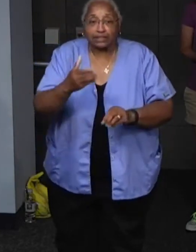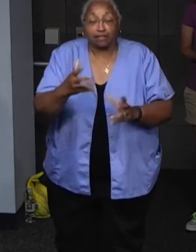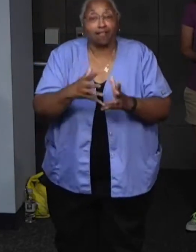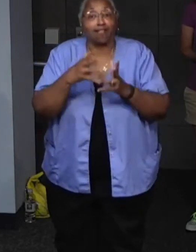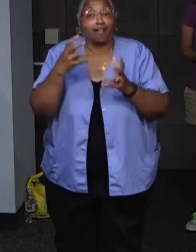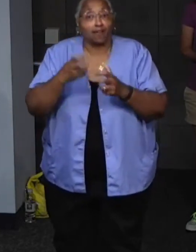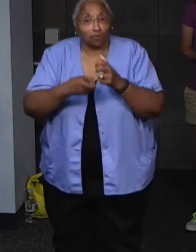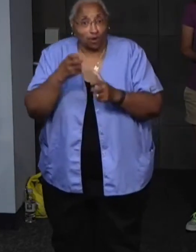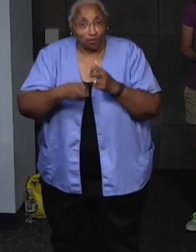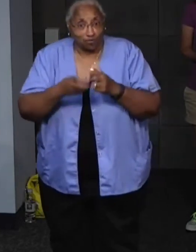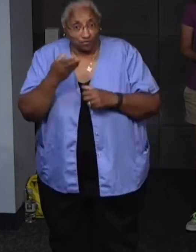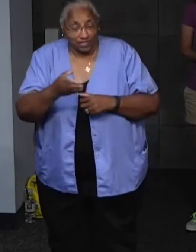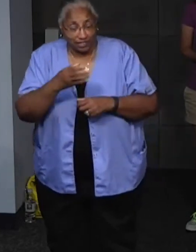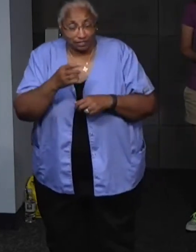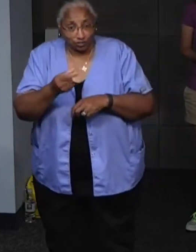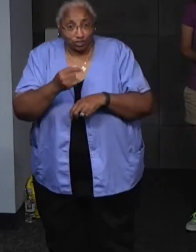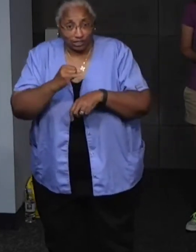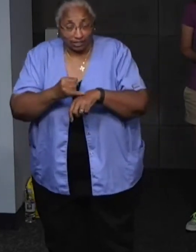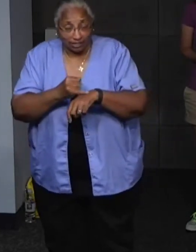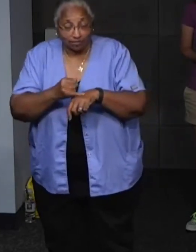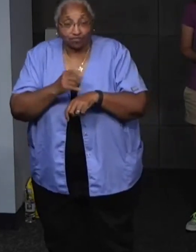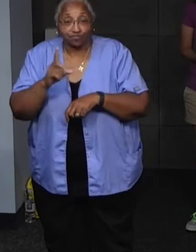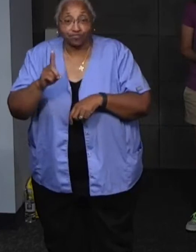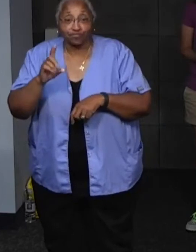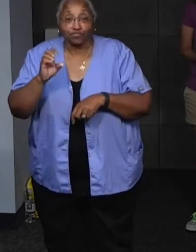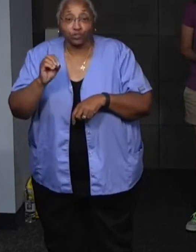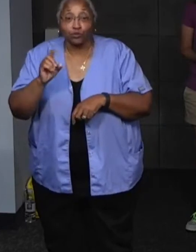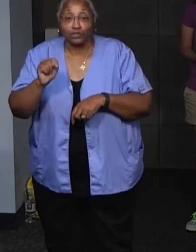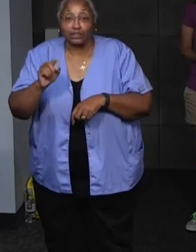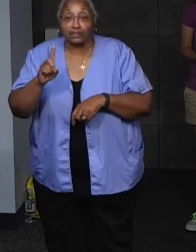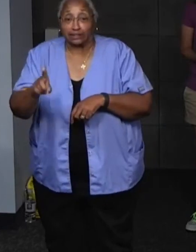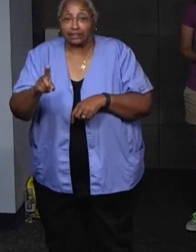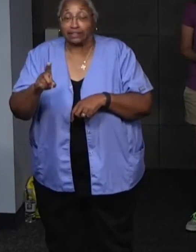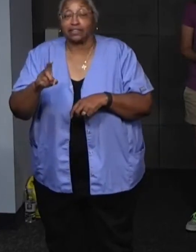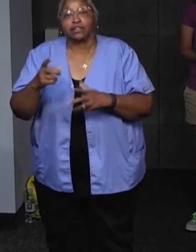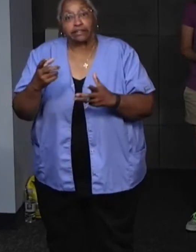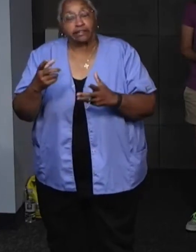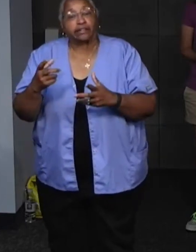Isle. Even DOT situations of getting trucks down there because of the